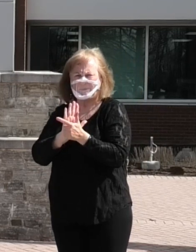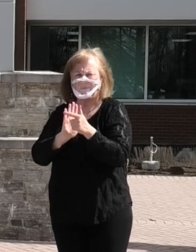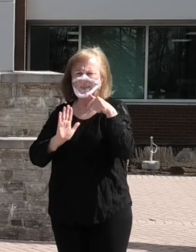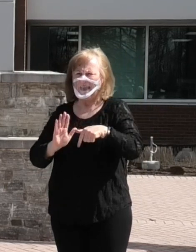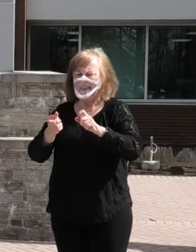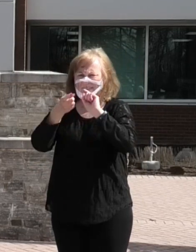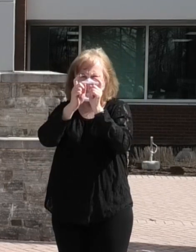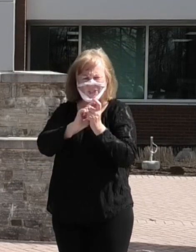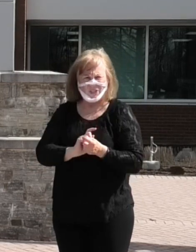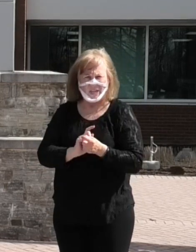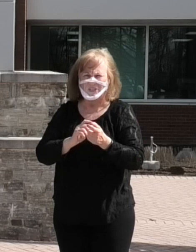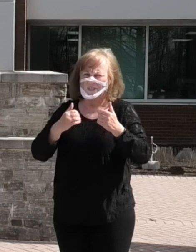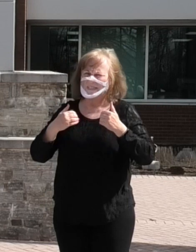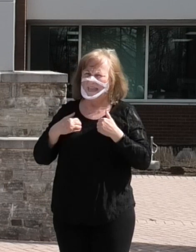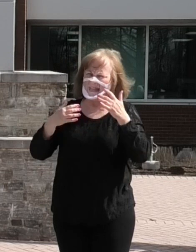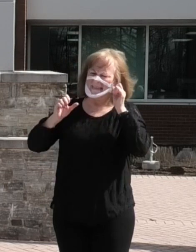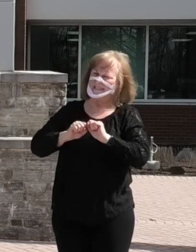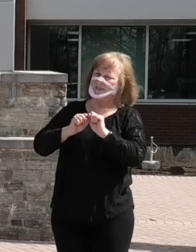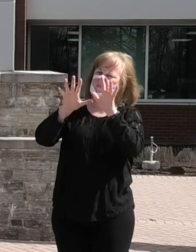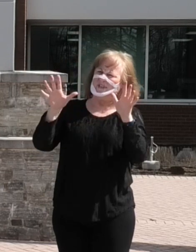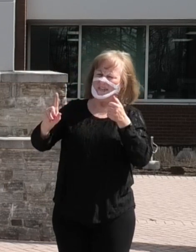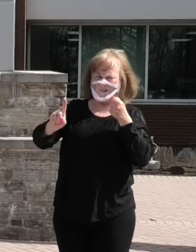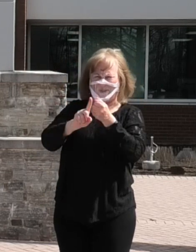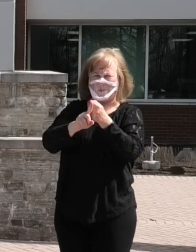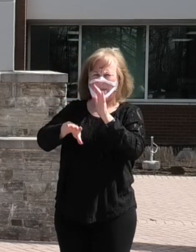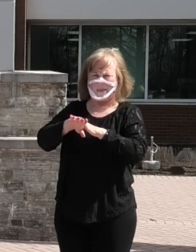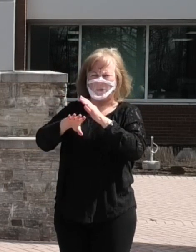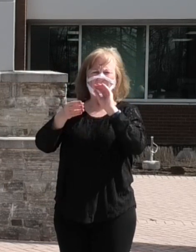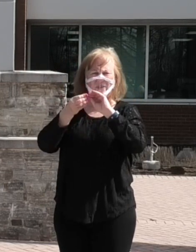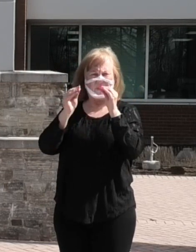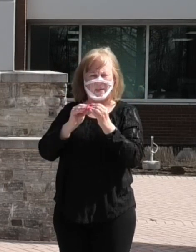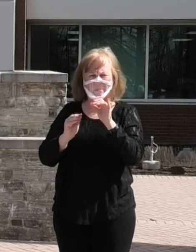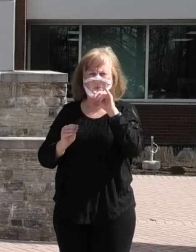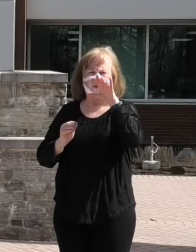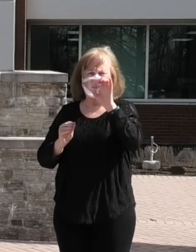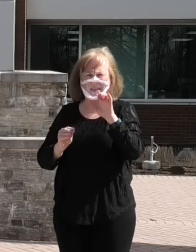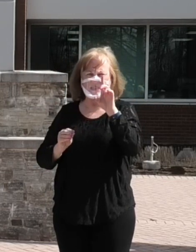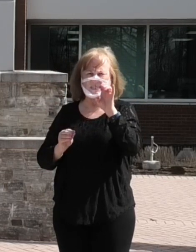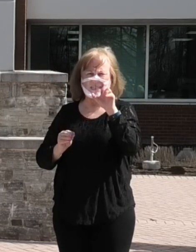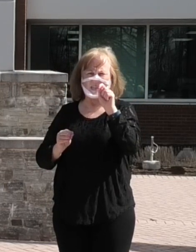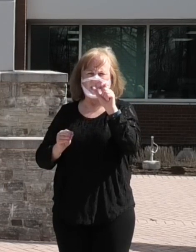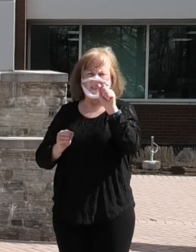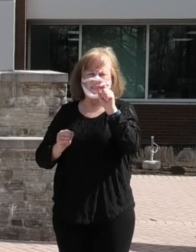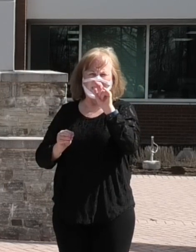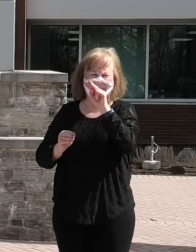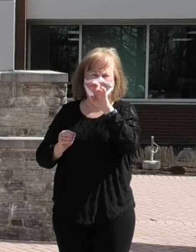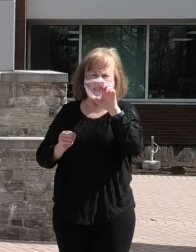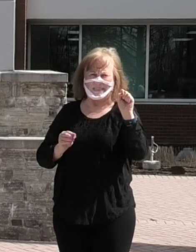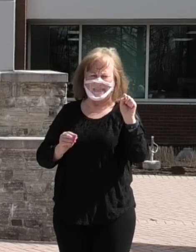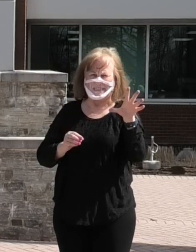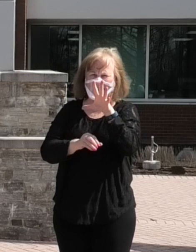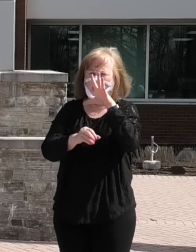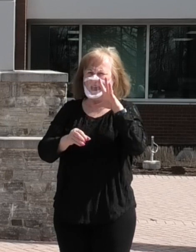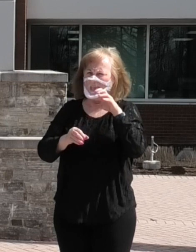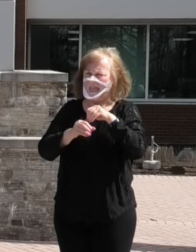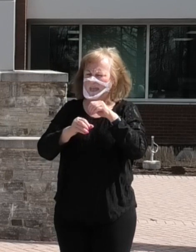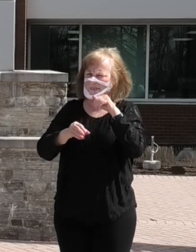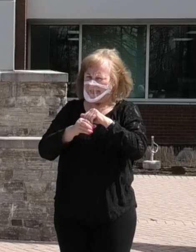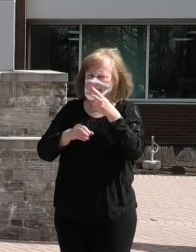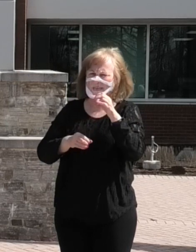These changes had a definitive impact on the number of ICE detainees housed in Howard